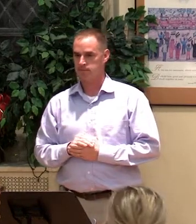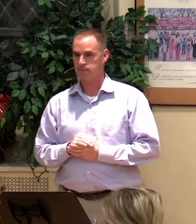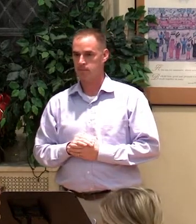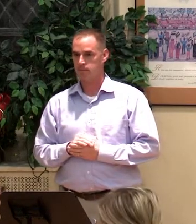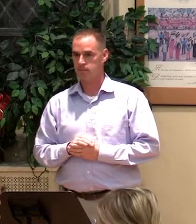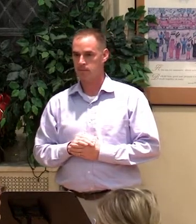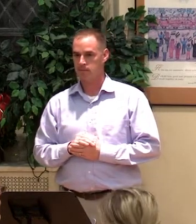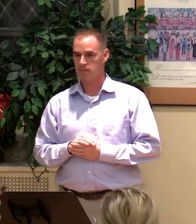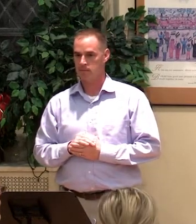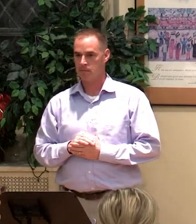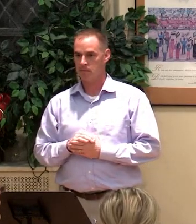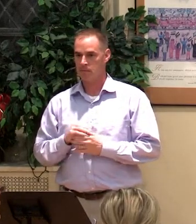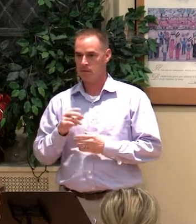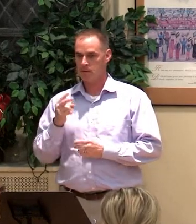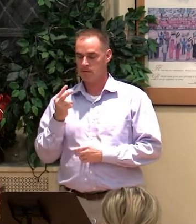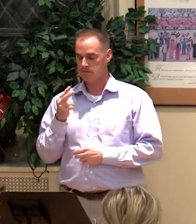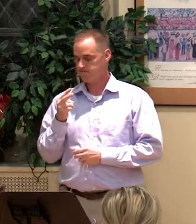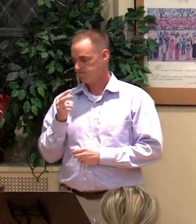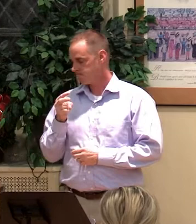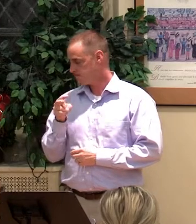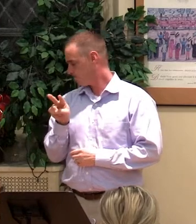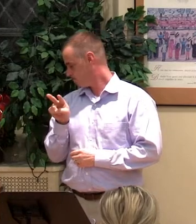You turn your face away from me,